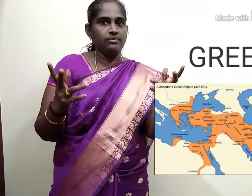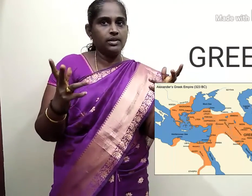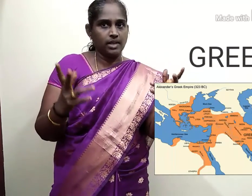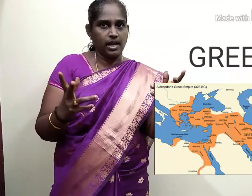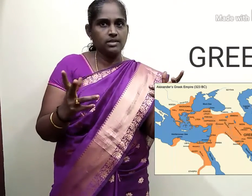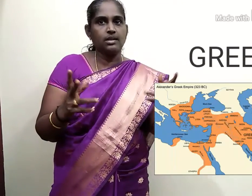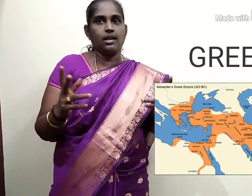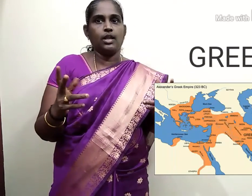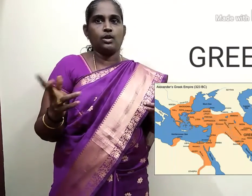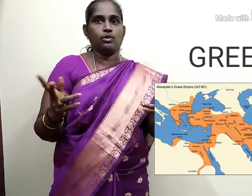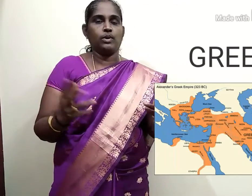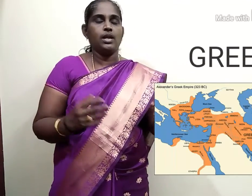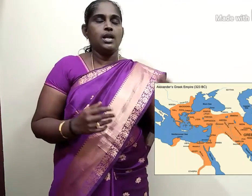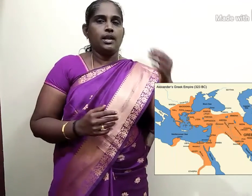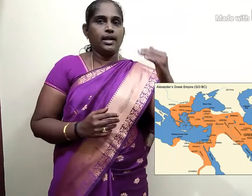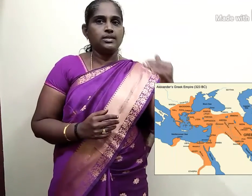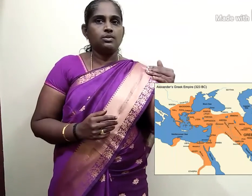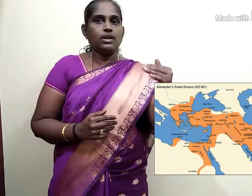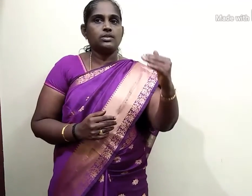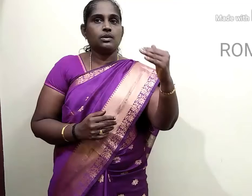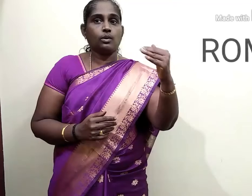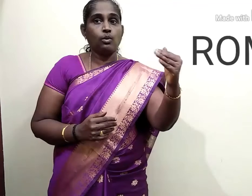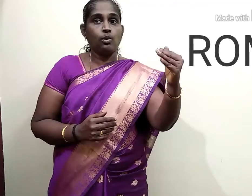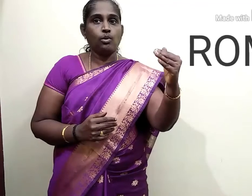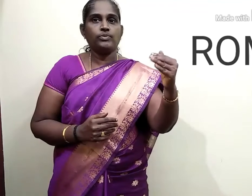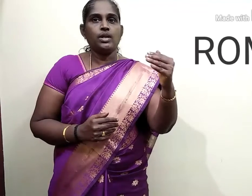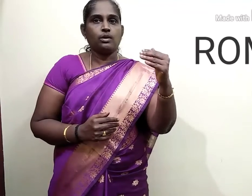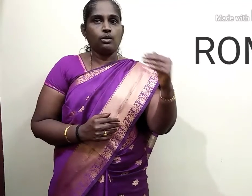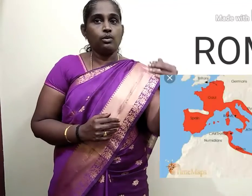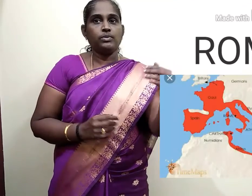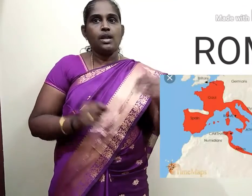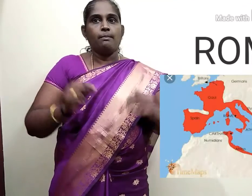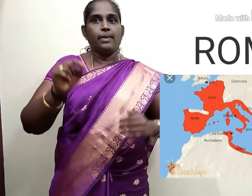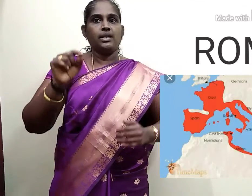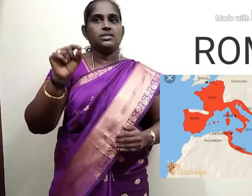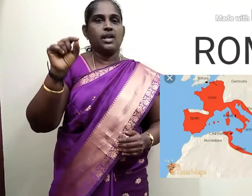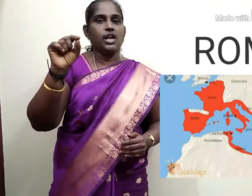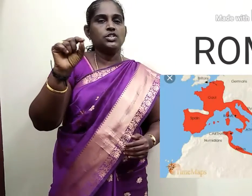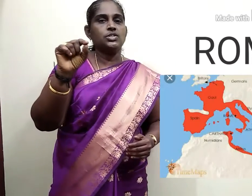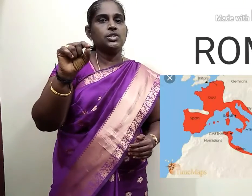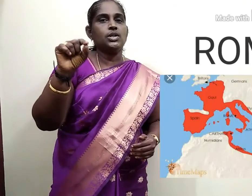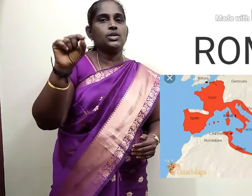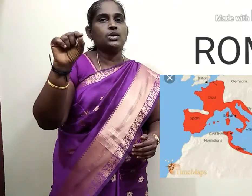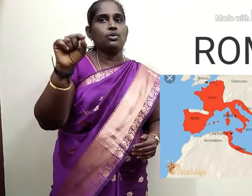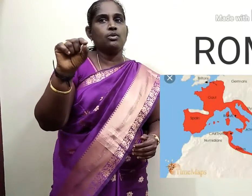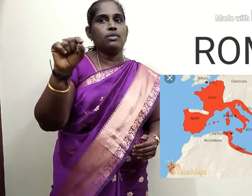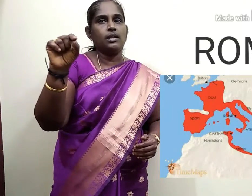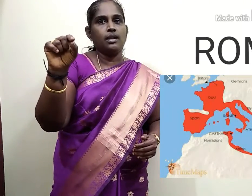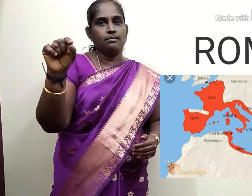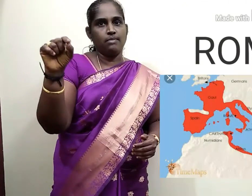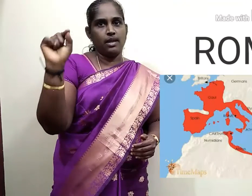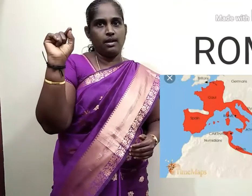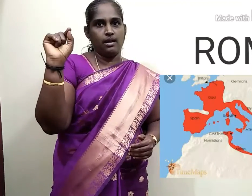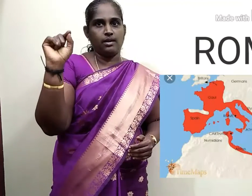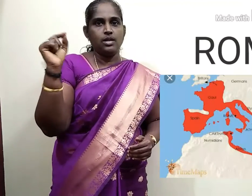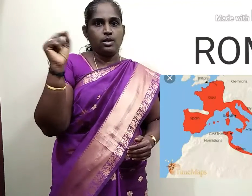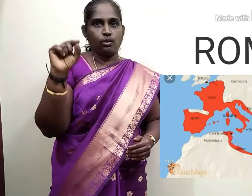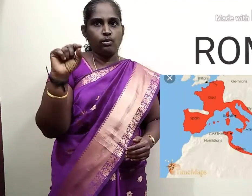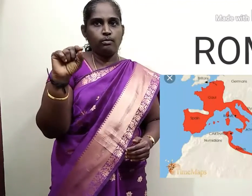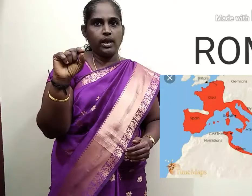of Greece in Europe. Next one is Rome. Rome means ancient Roman Empire. Rome